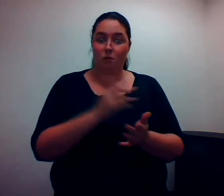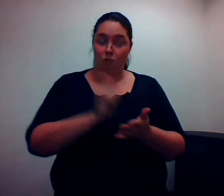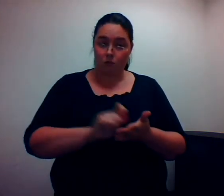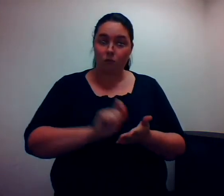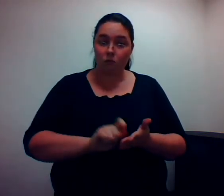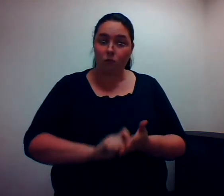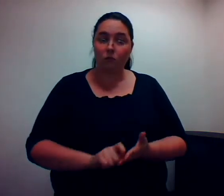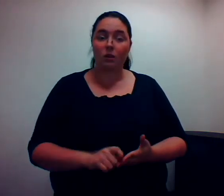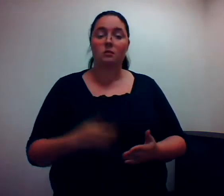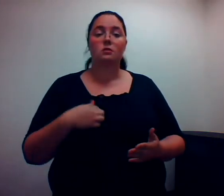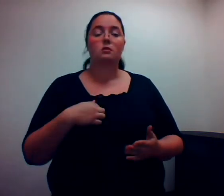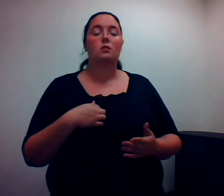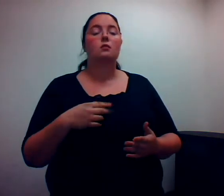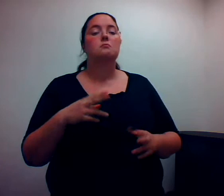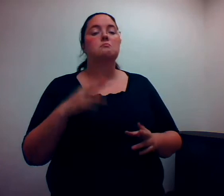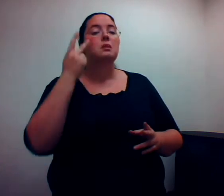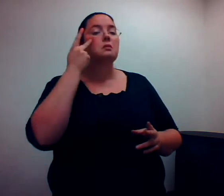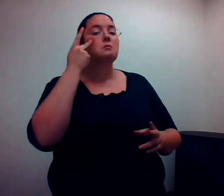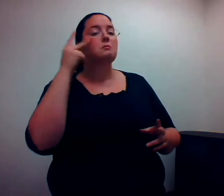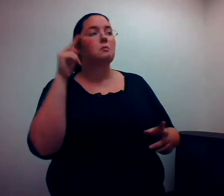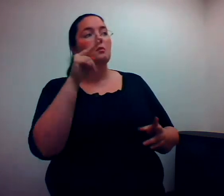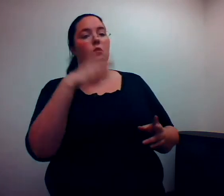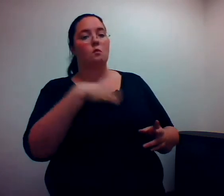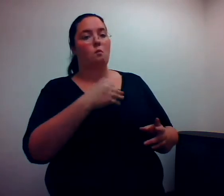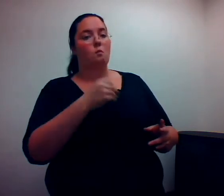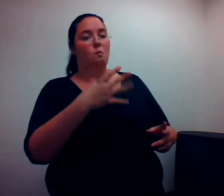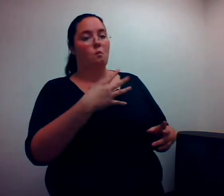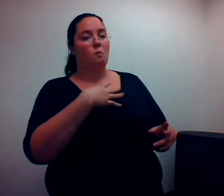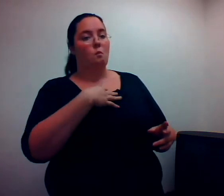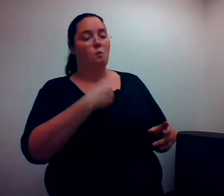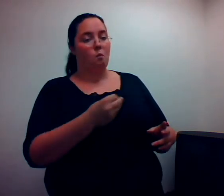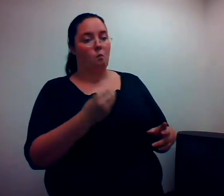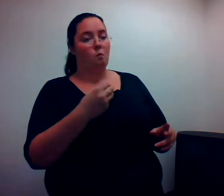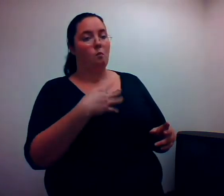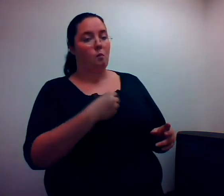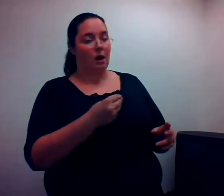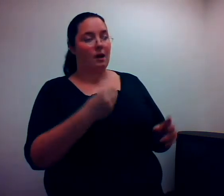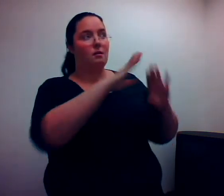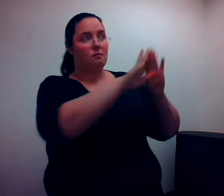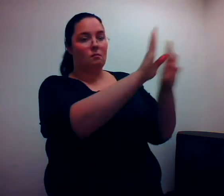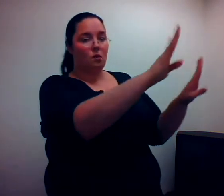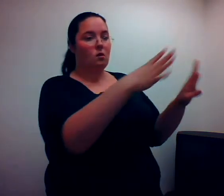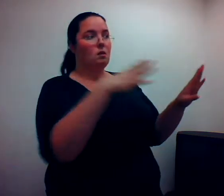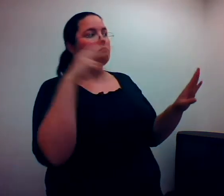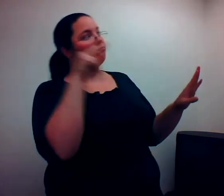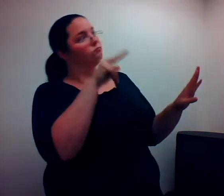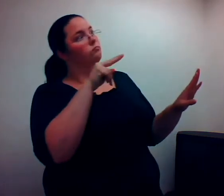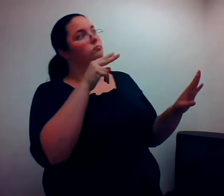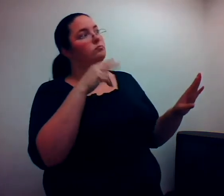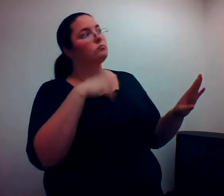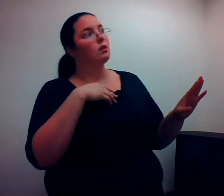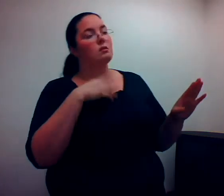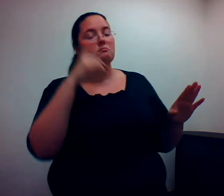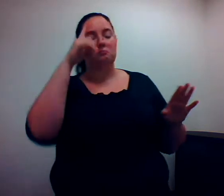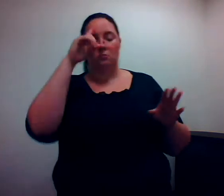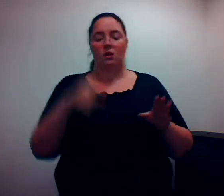start their own research project. And you can really arrange this however you'd like. I usually have students practice the skills that I'm working